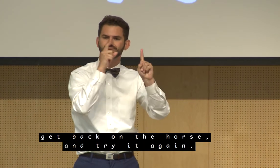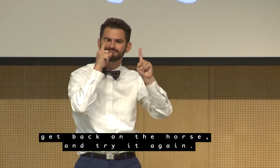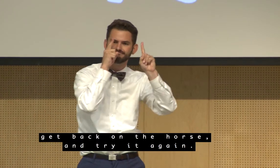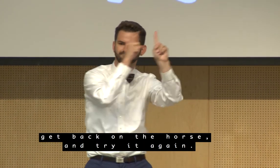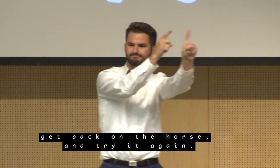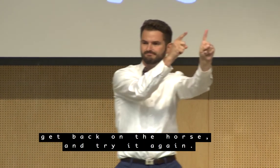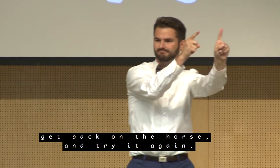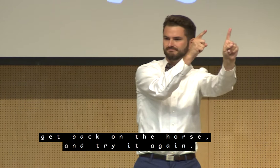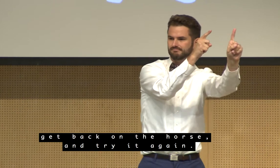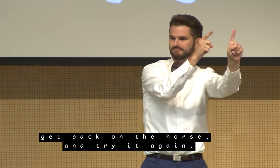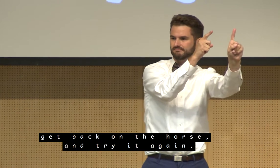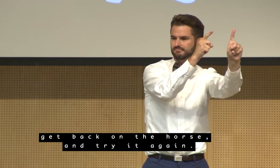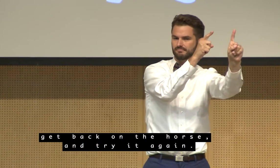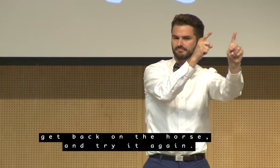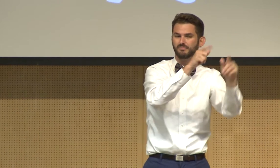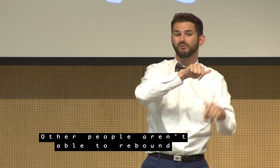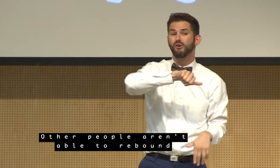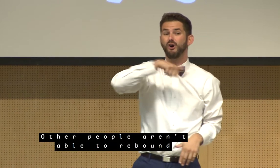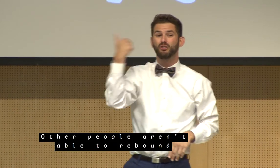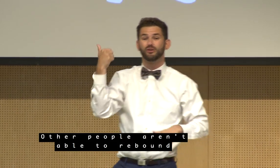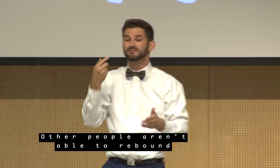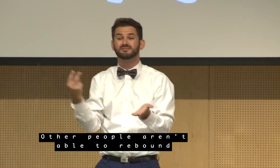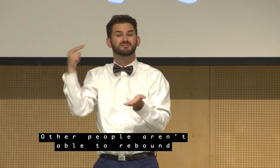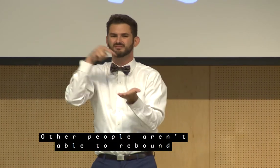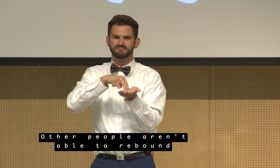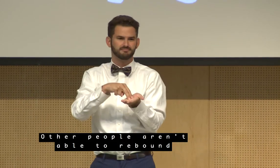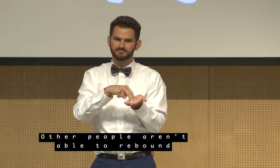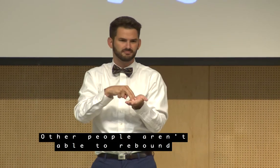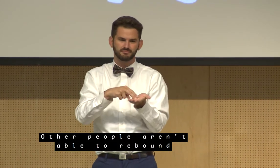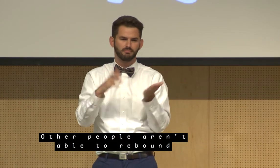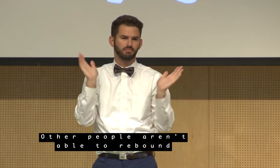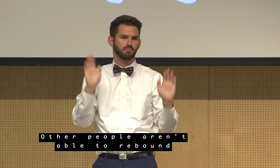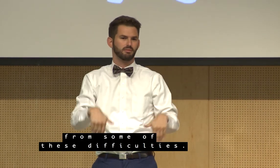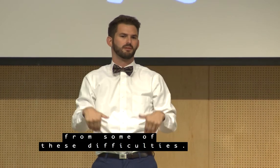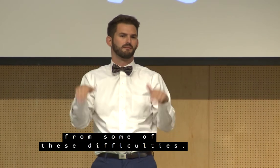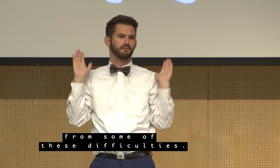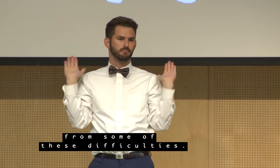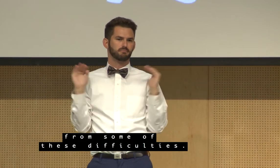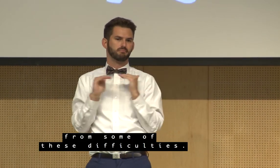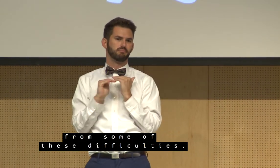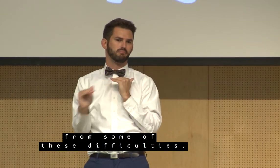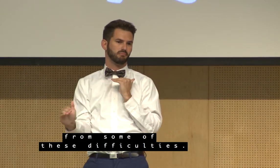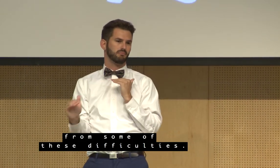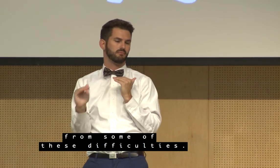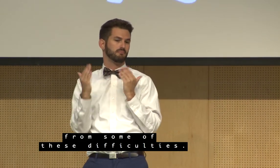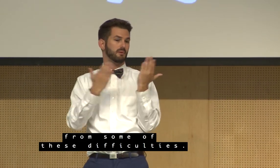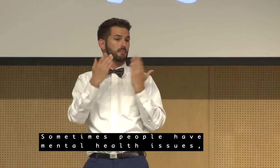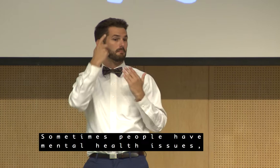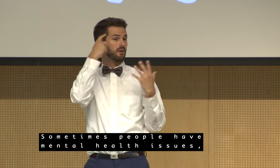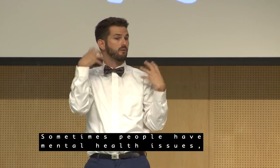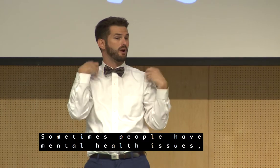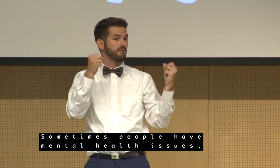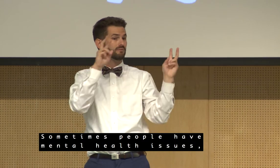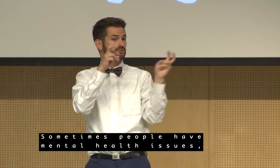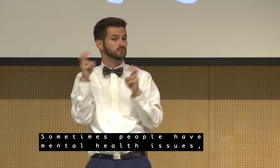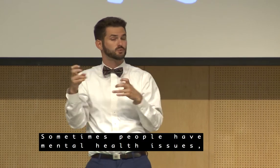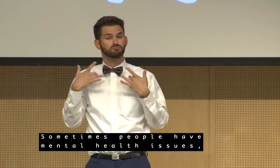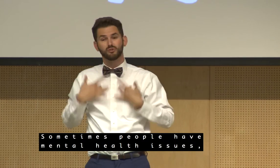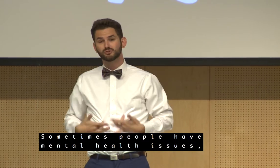back on the horse, and try it again. Other people aren't able to rebound from some of these difficulties. Sometimes people have mental health